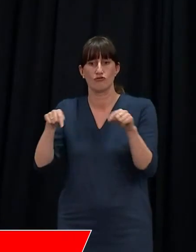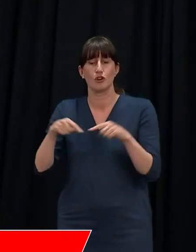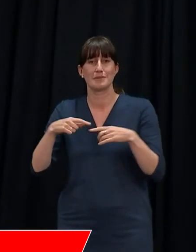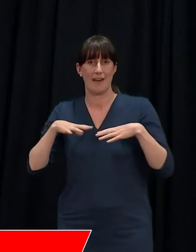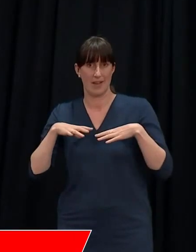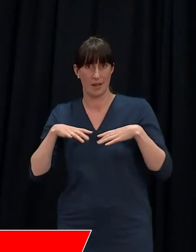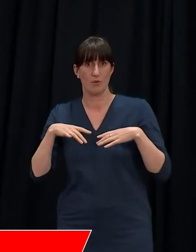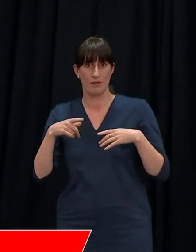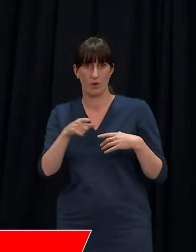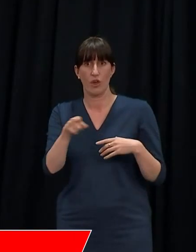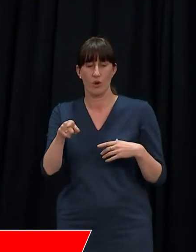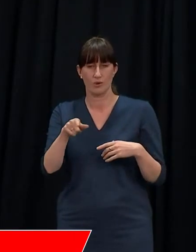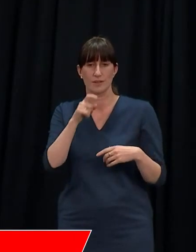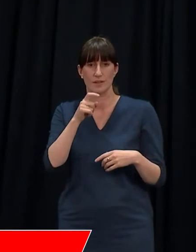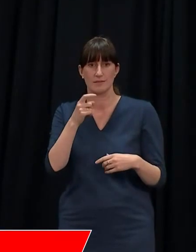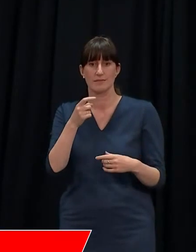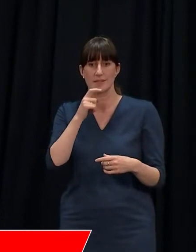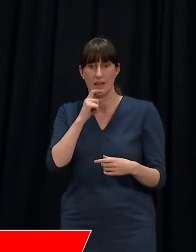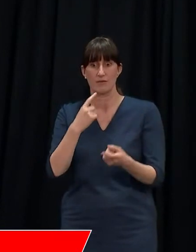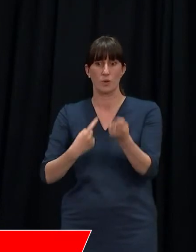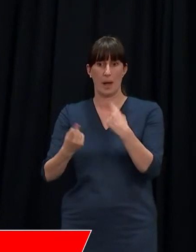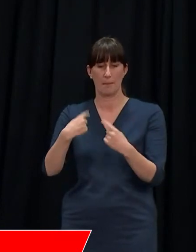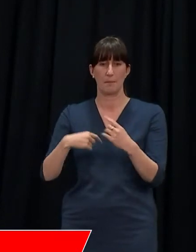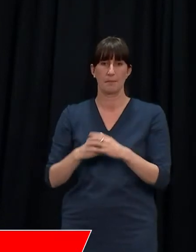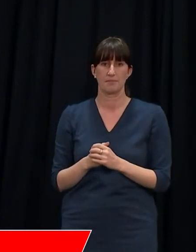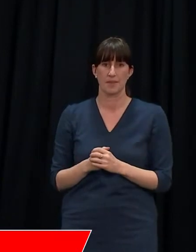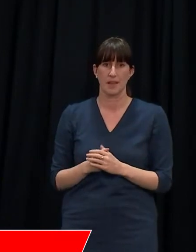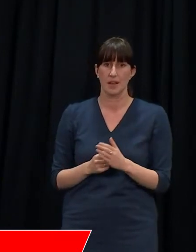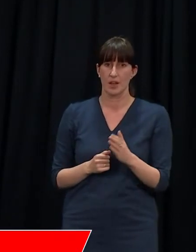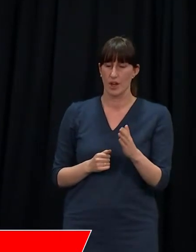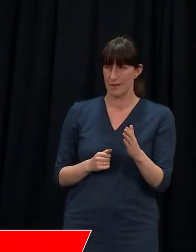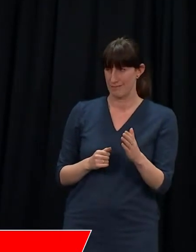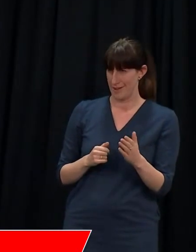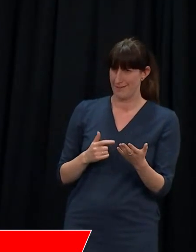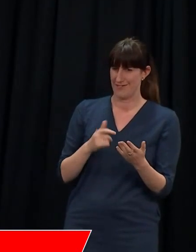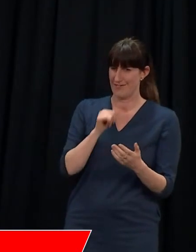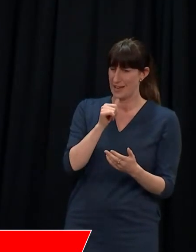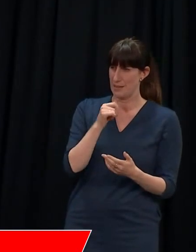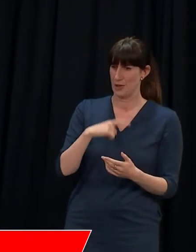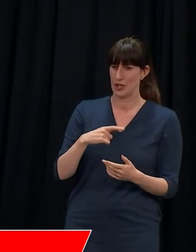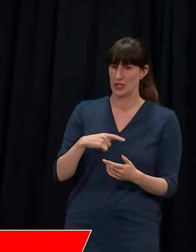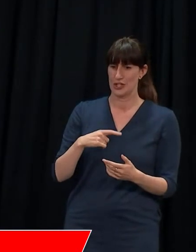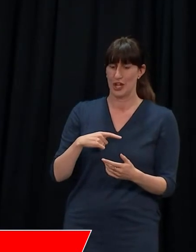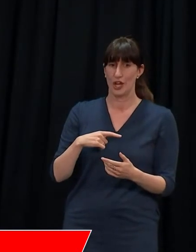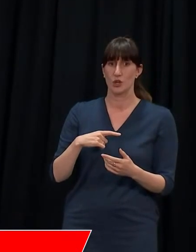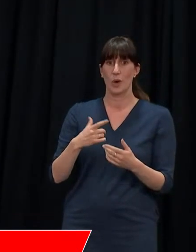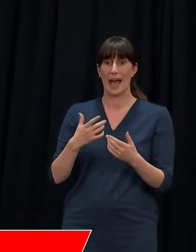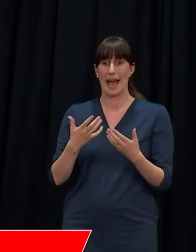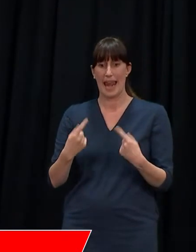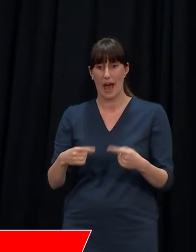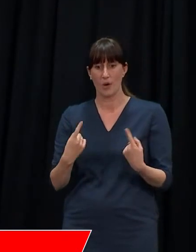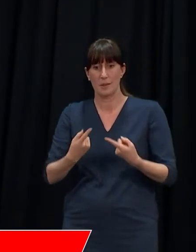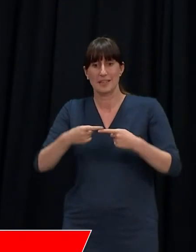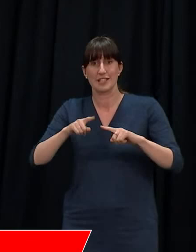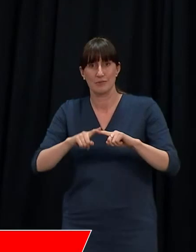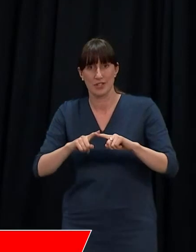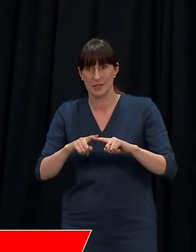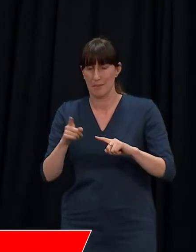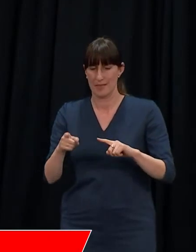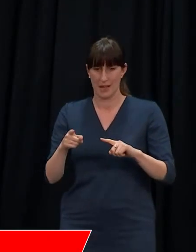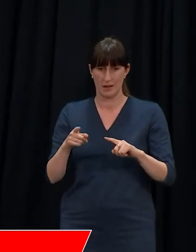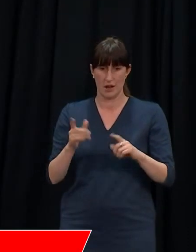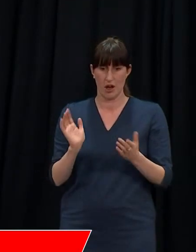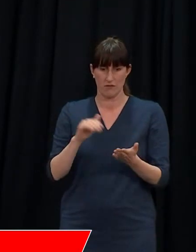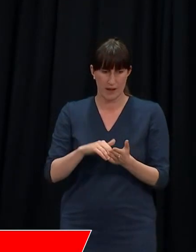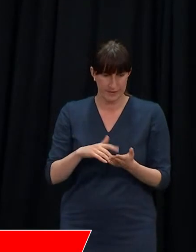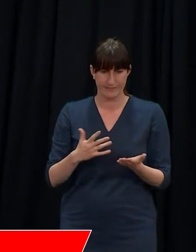Though, isn't it, if you create these border exemptions to try and bring these workforces in, but there's nowhere to put them so they can't come in? I acknowledge